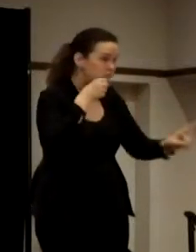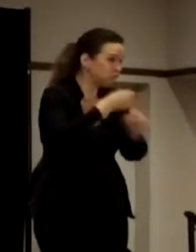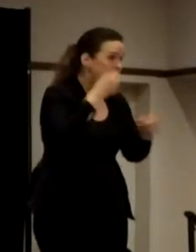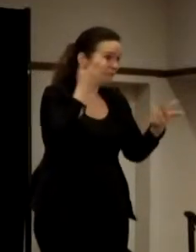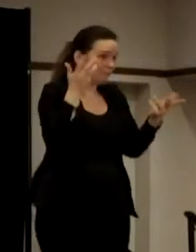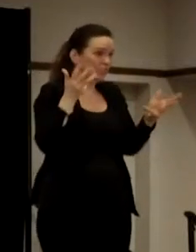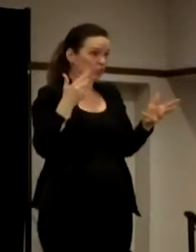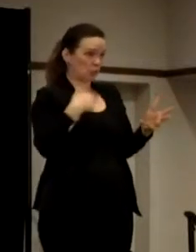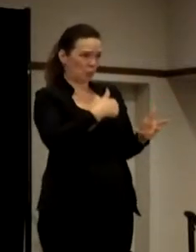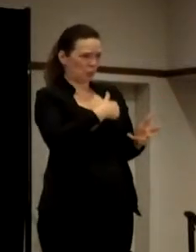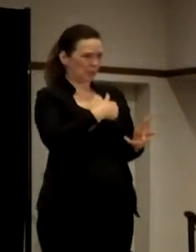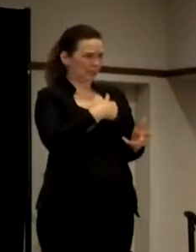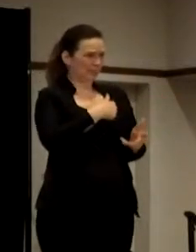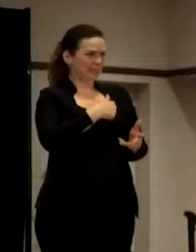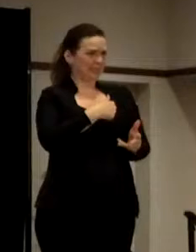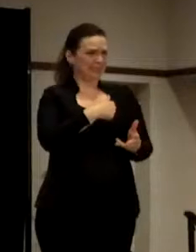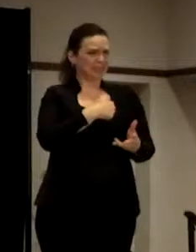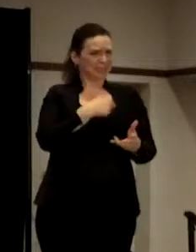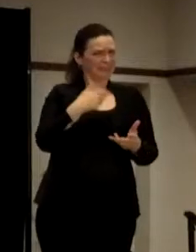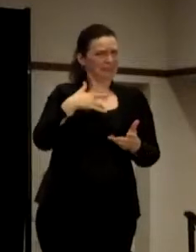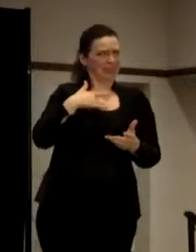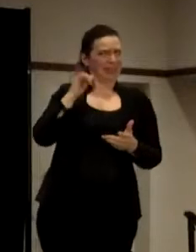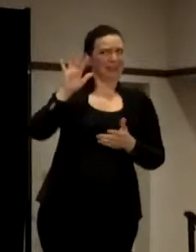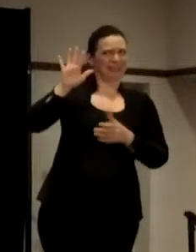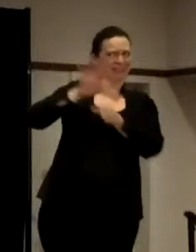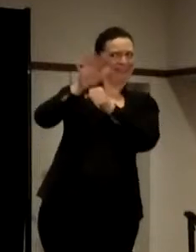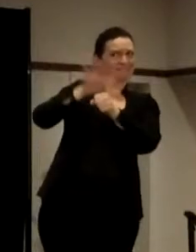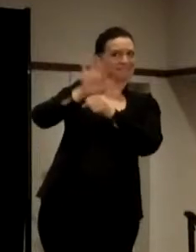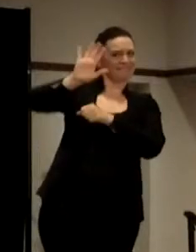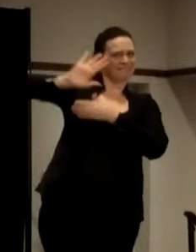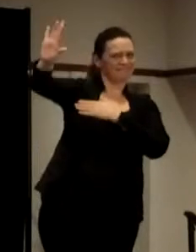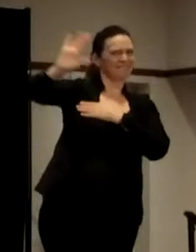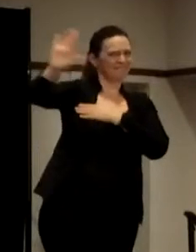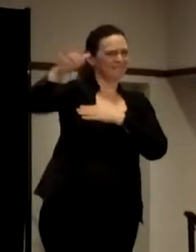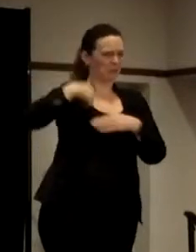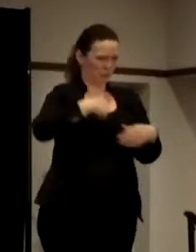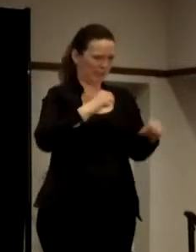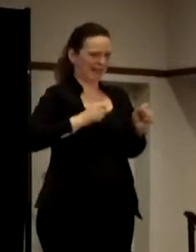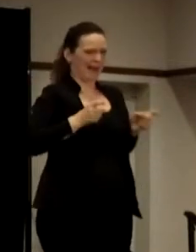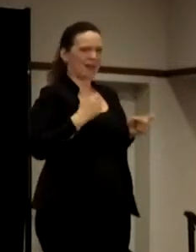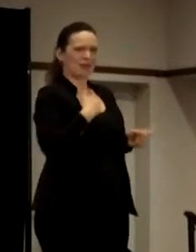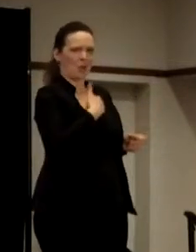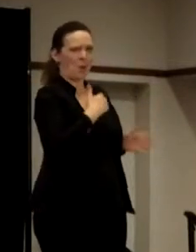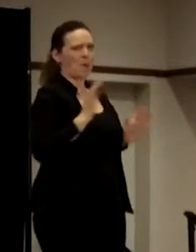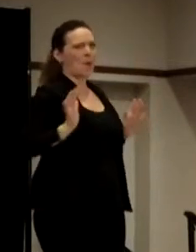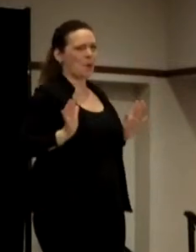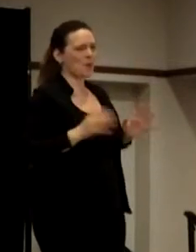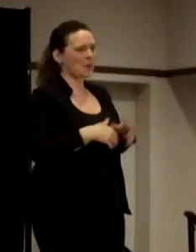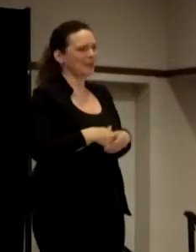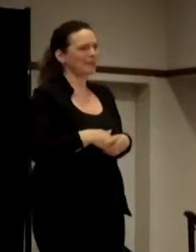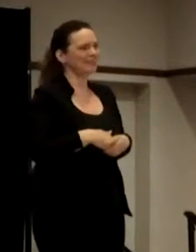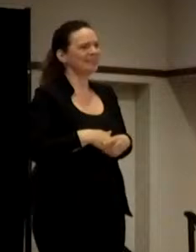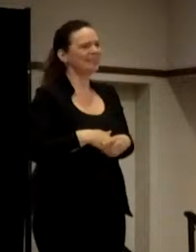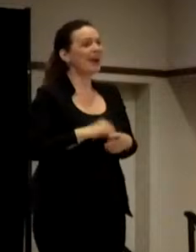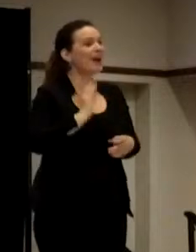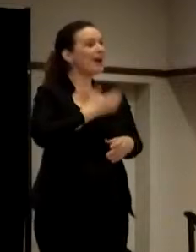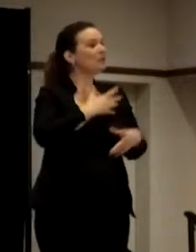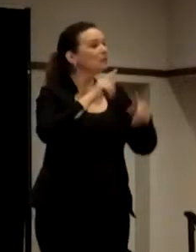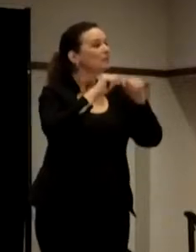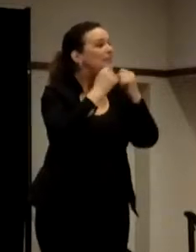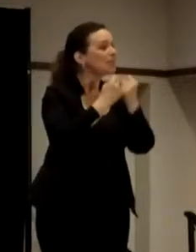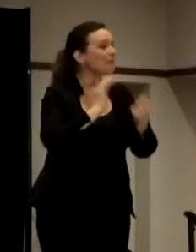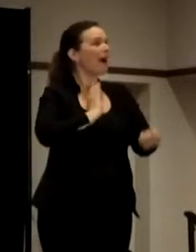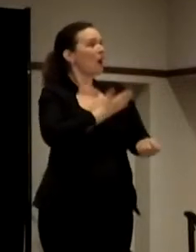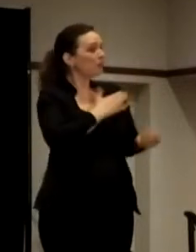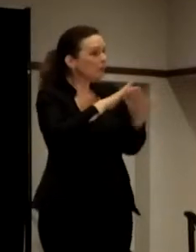this pandemic at our best of our ability, and I can argue in our community with our team, meaning the whole community, we've